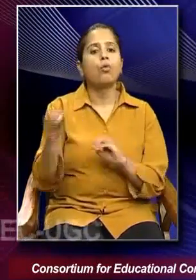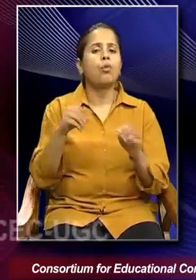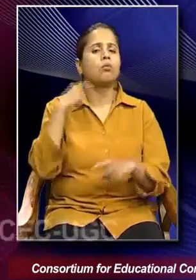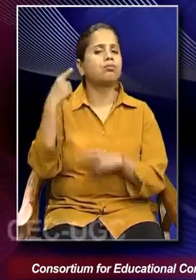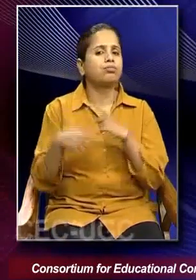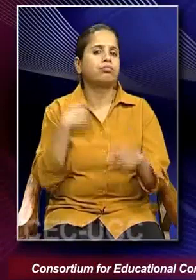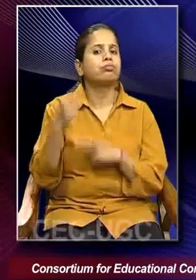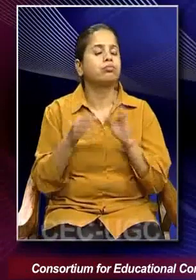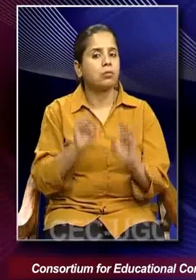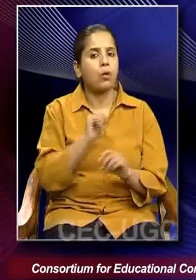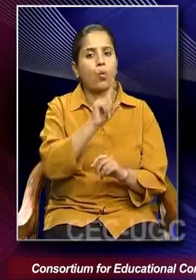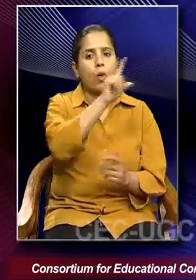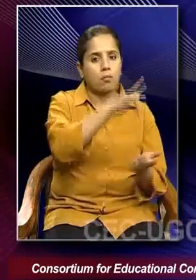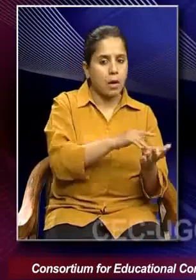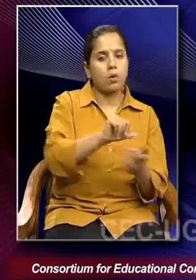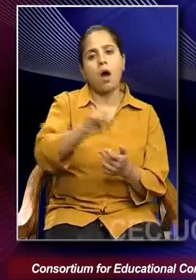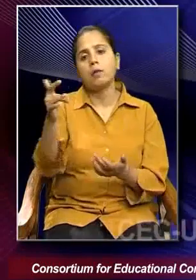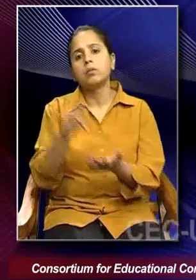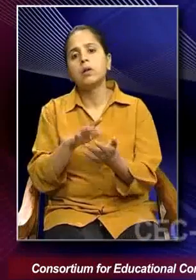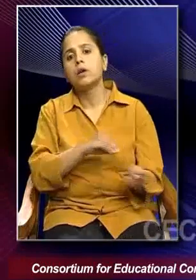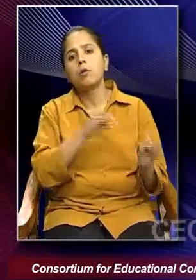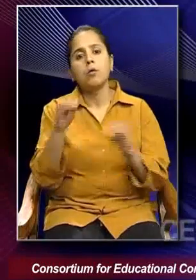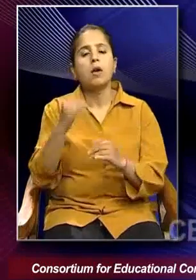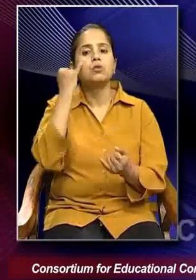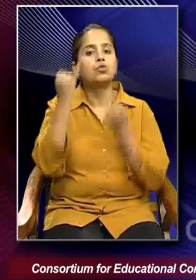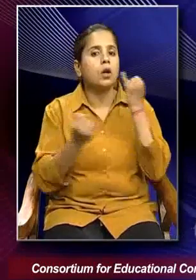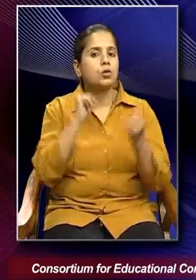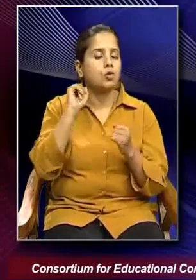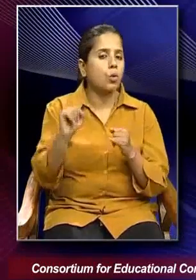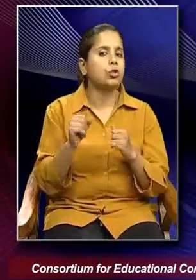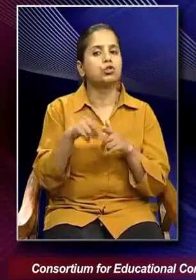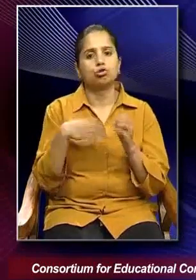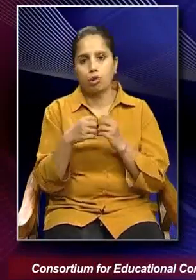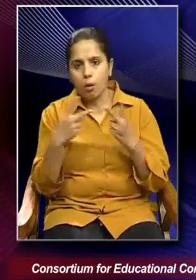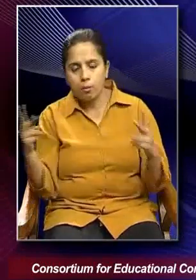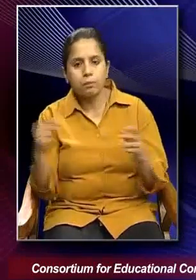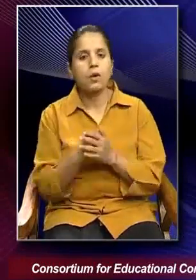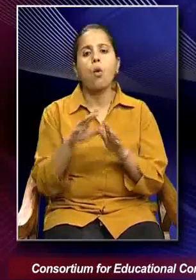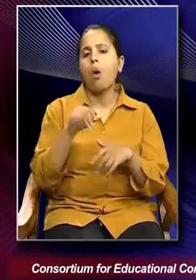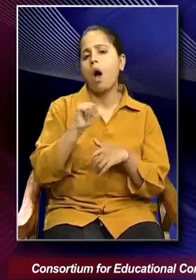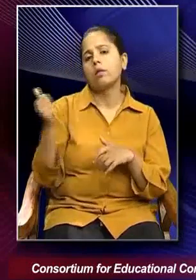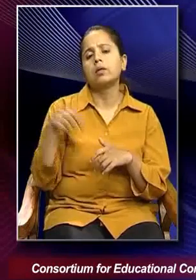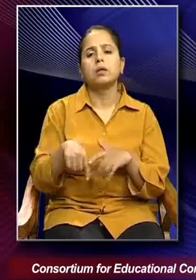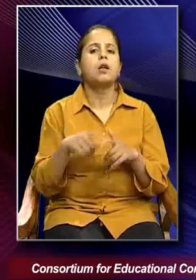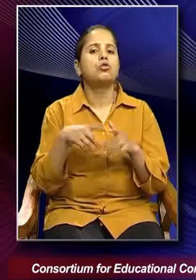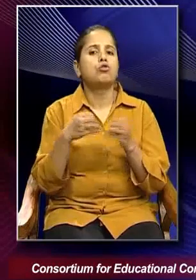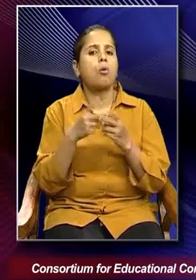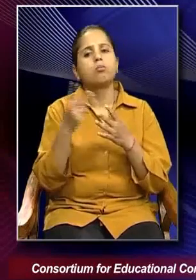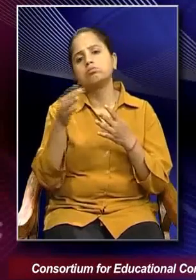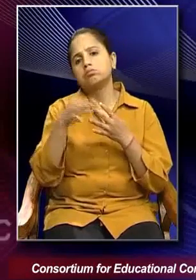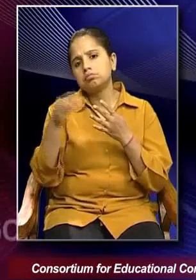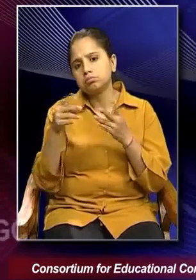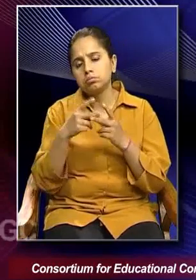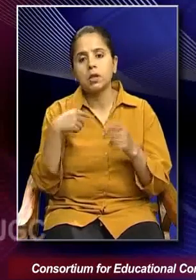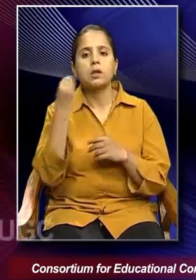daily basis from one place to another in search of their livelihood for various occupation and jobs. For